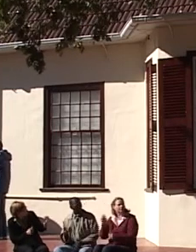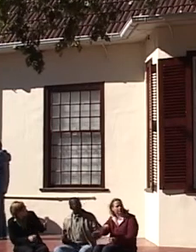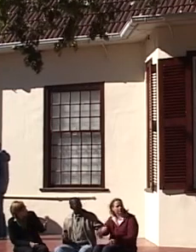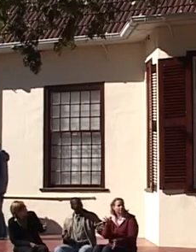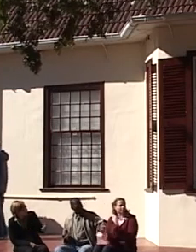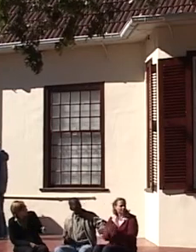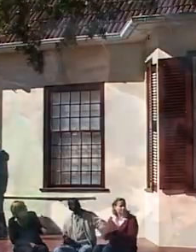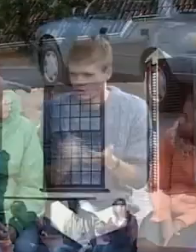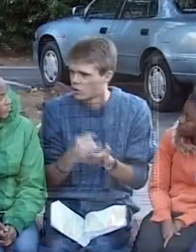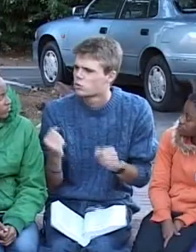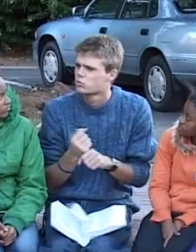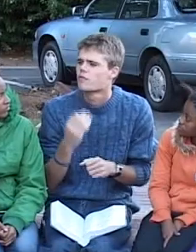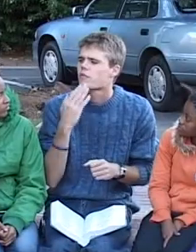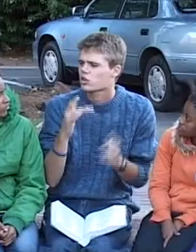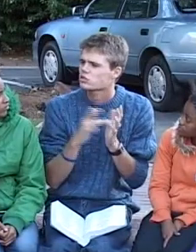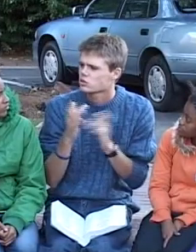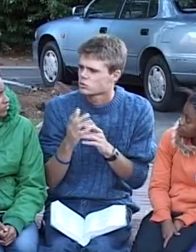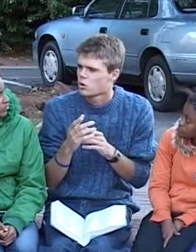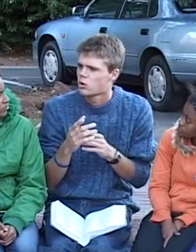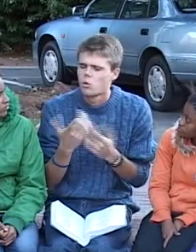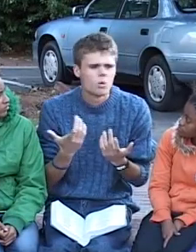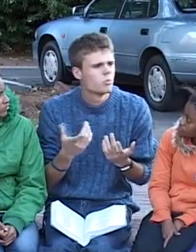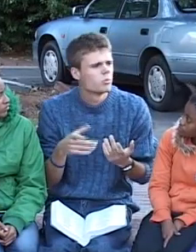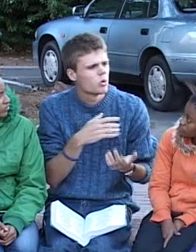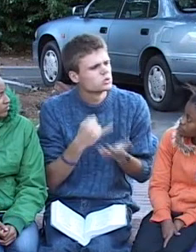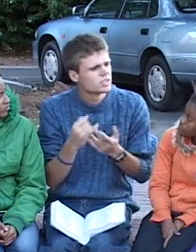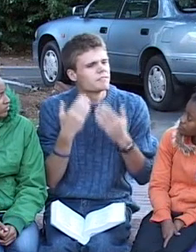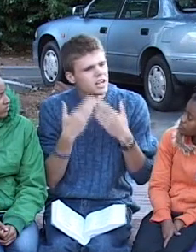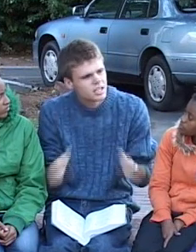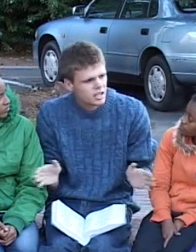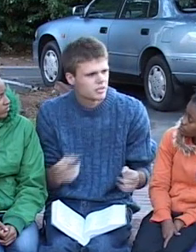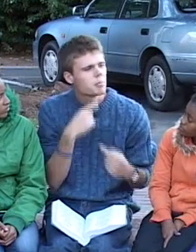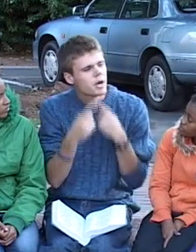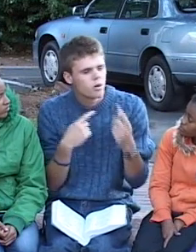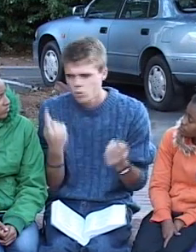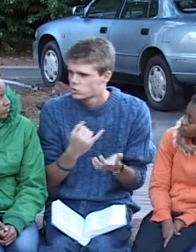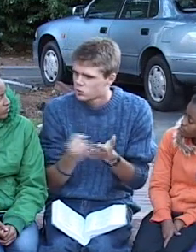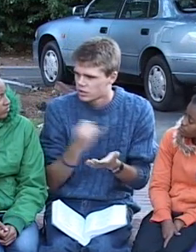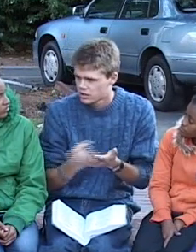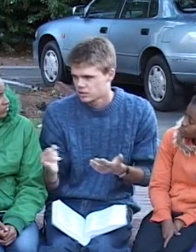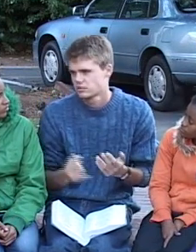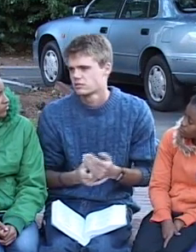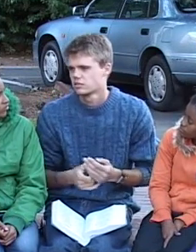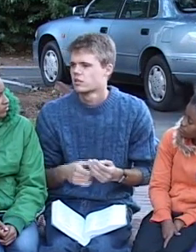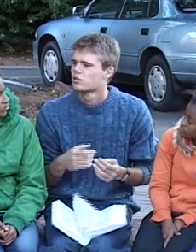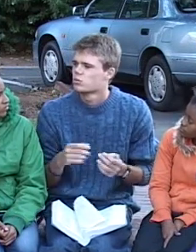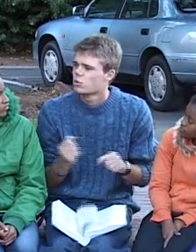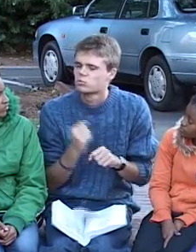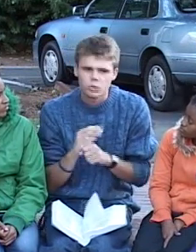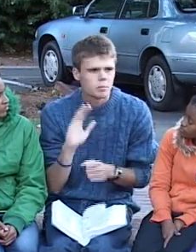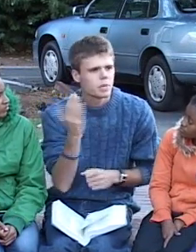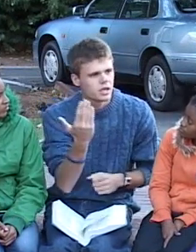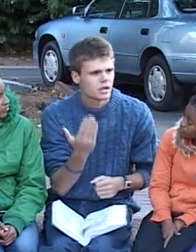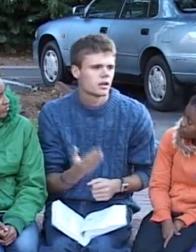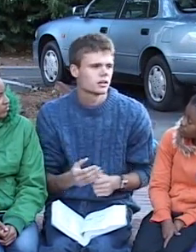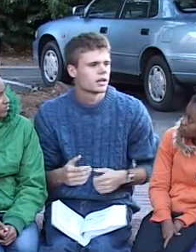and deaf-friendly way. Upon completion, they are ordained as pastors or ministers for the deaf by their particular